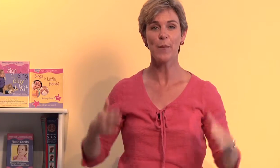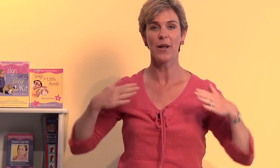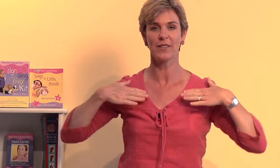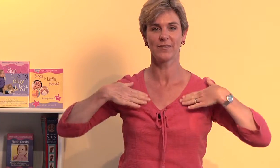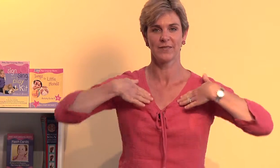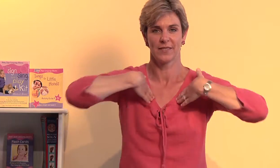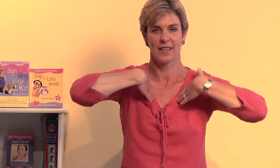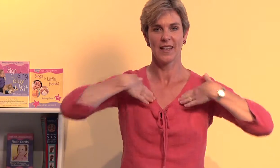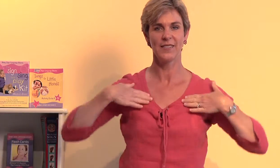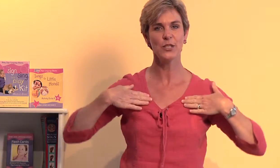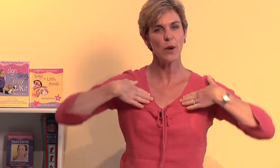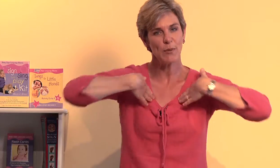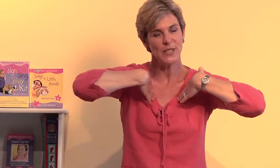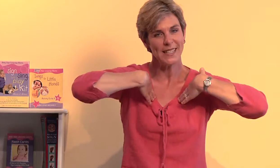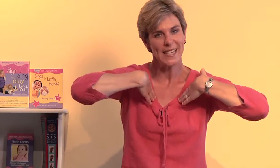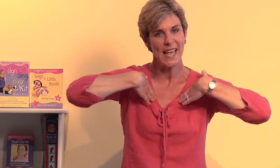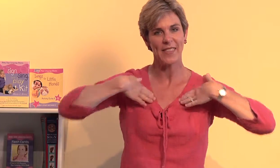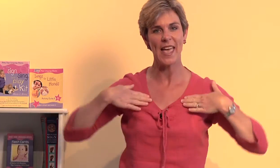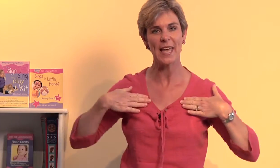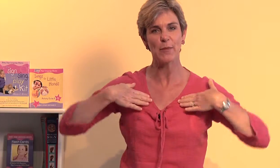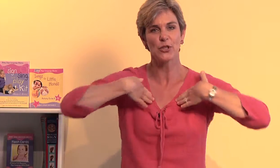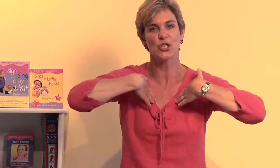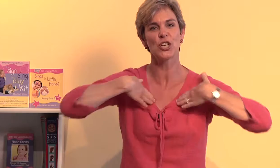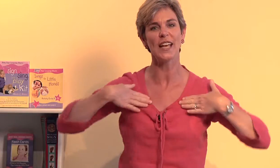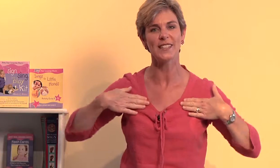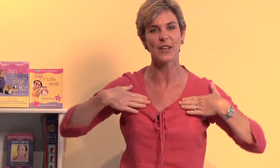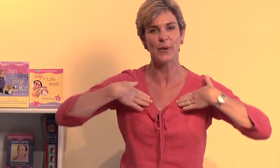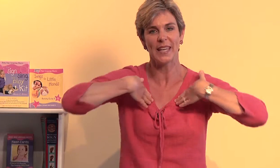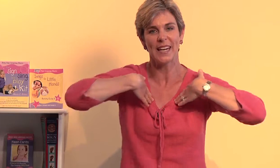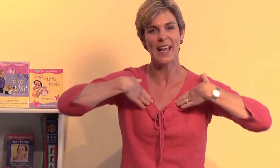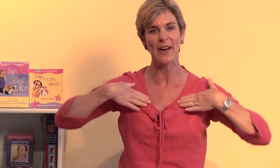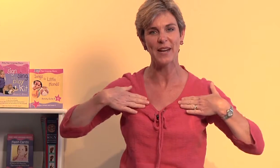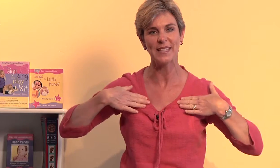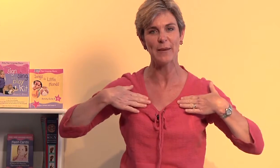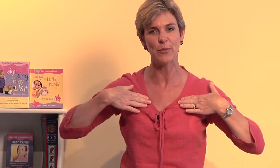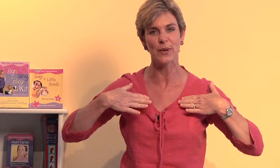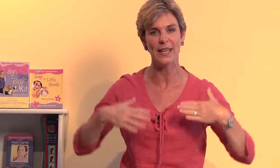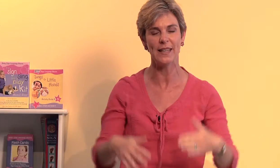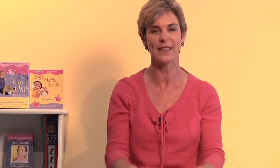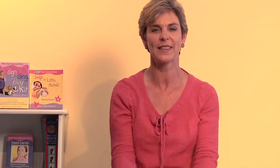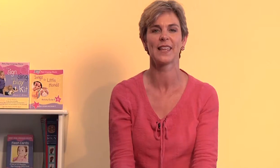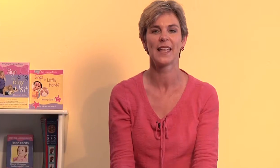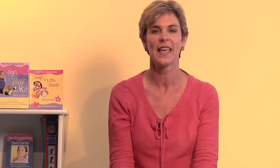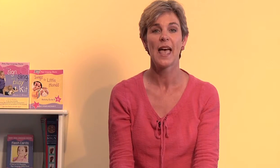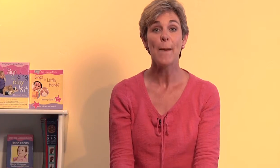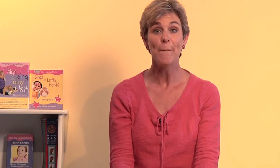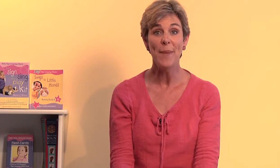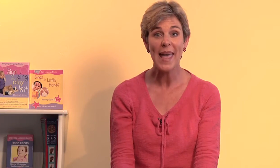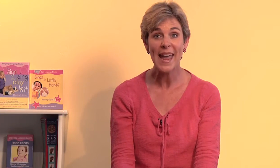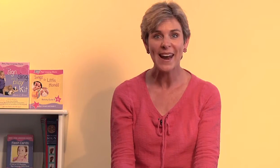Animal. This represents animals' chests going in and out as they breathe.